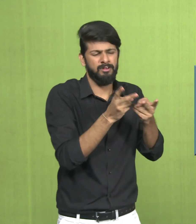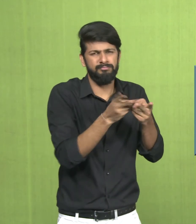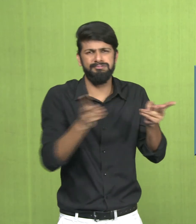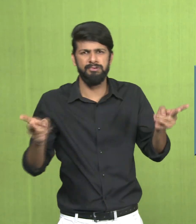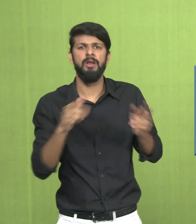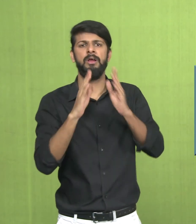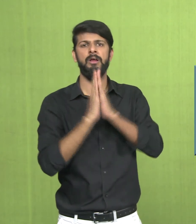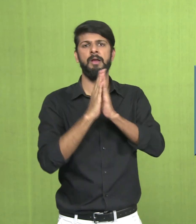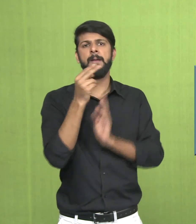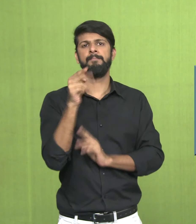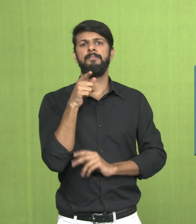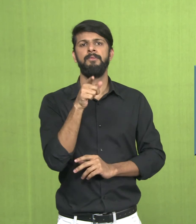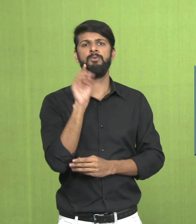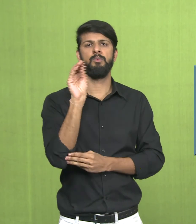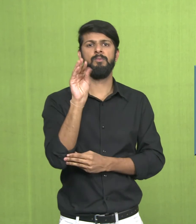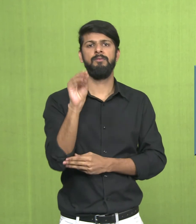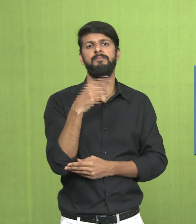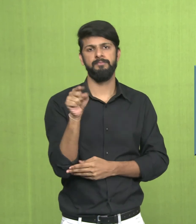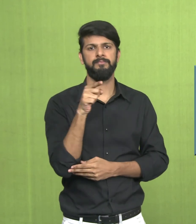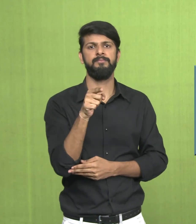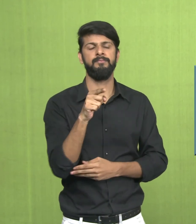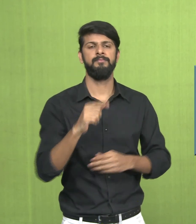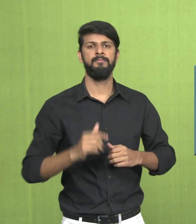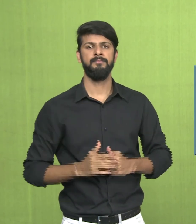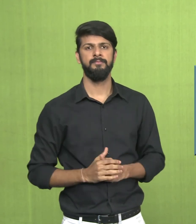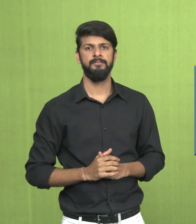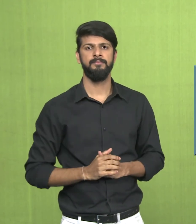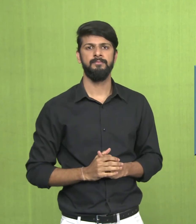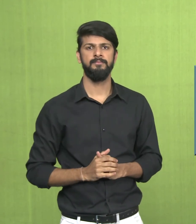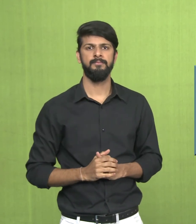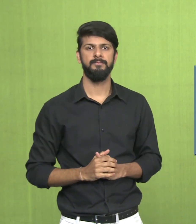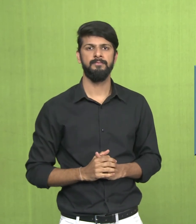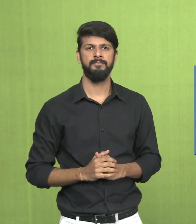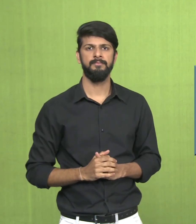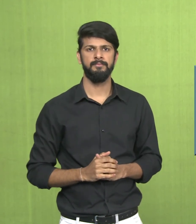Buddhists have their own monks, Christians also have priests, Hindus have priests.